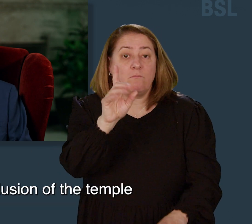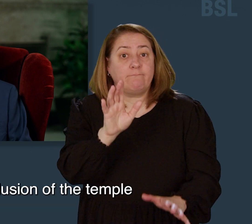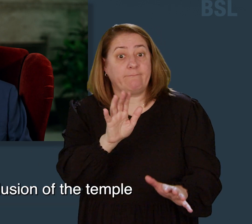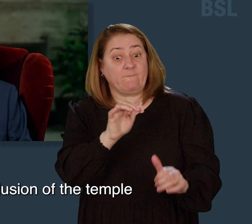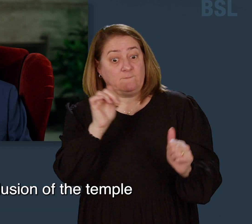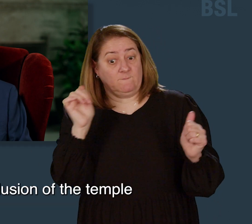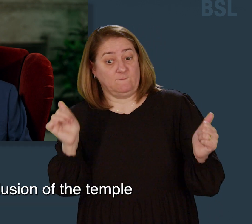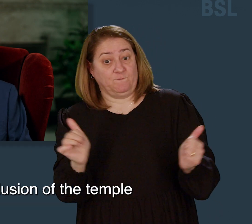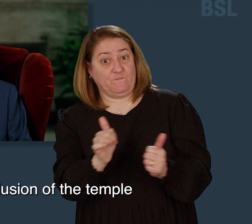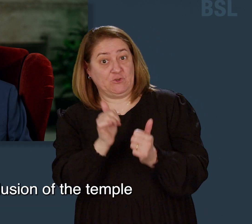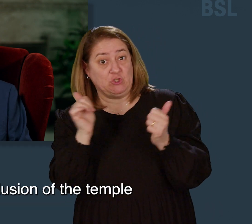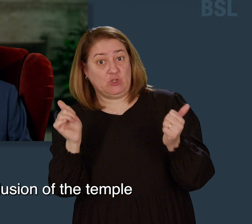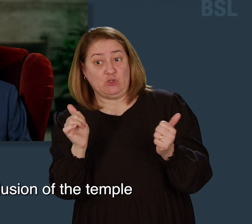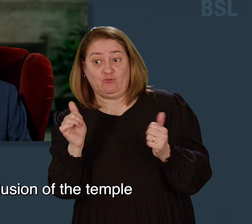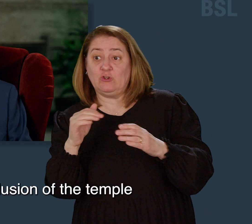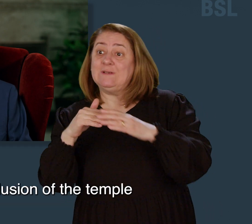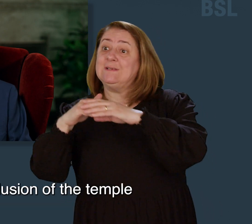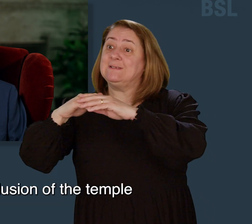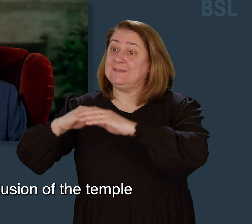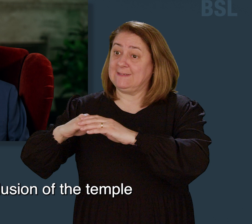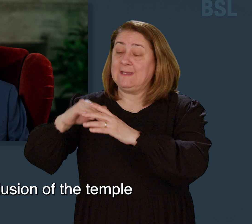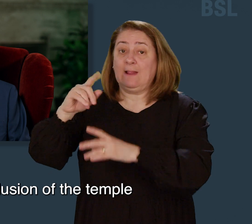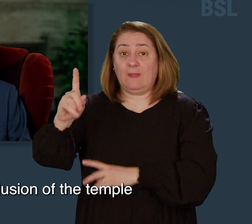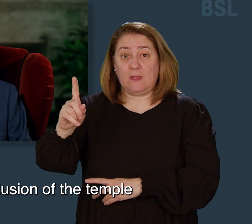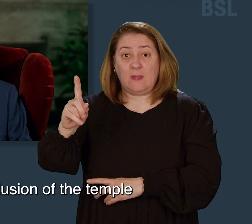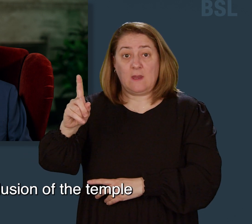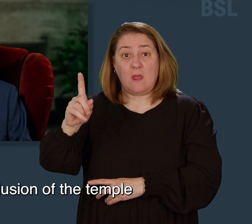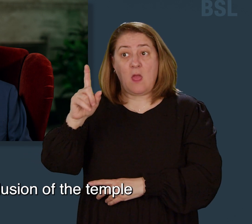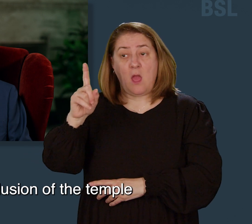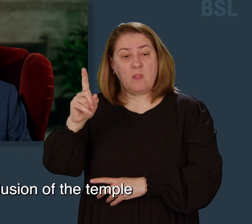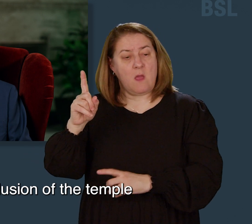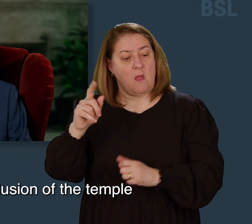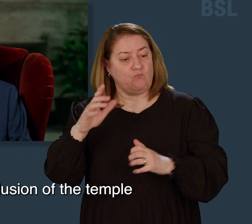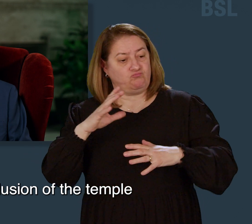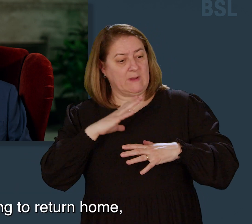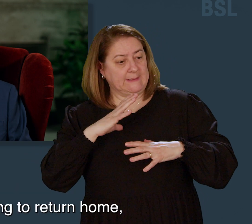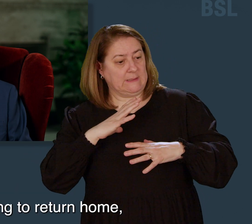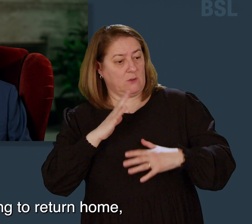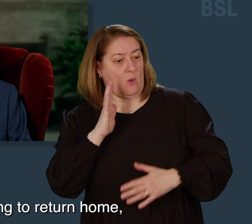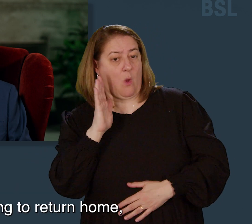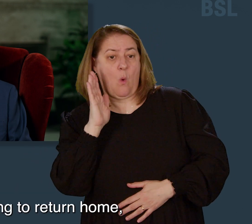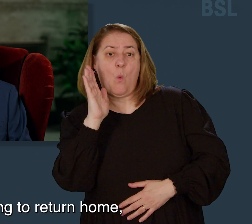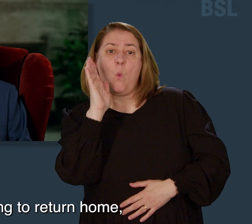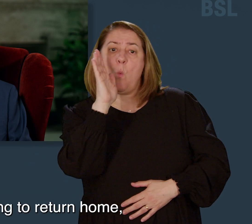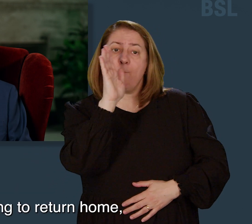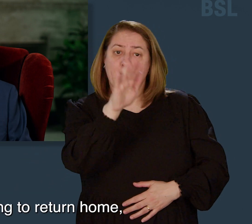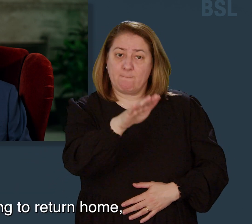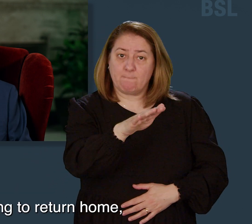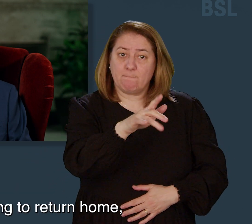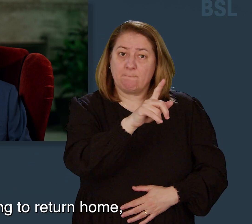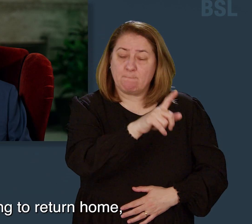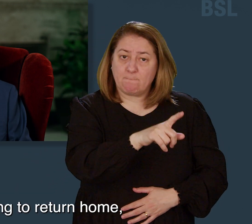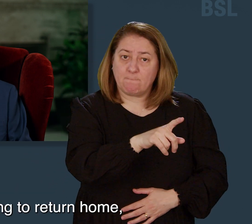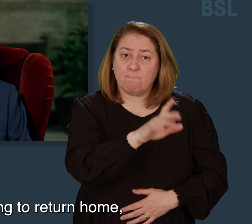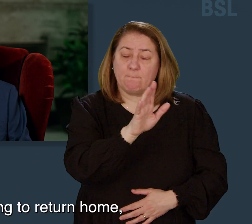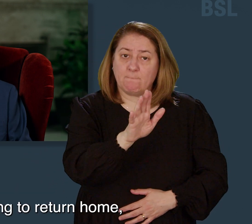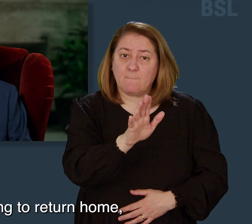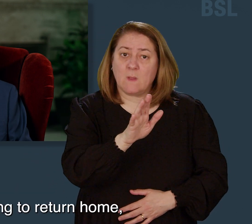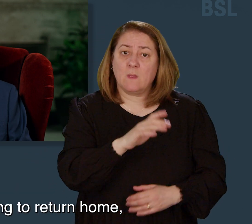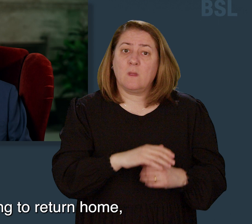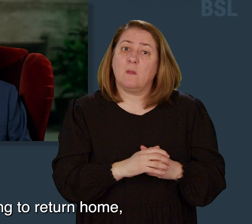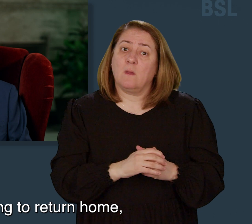However, after the conclusion of the temple sealing, and as we were preparing to